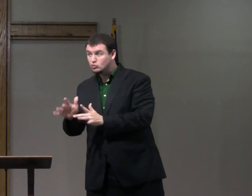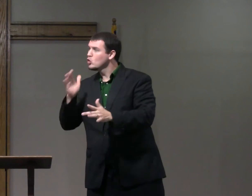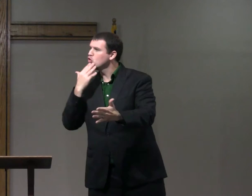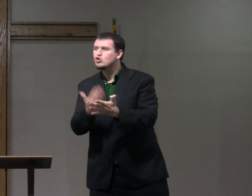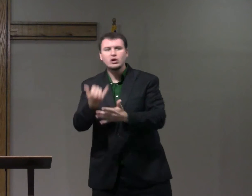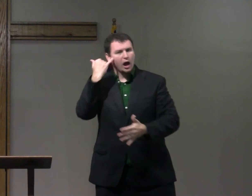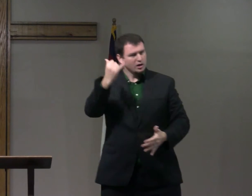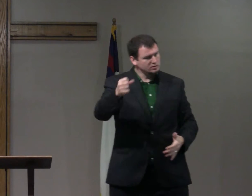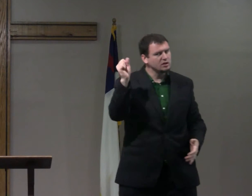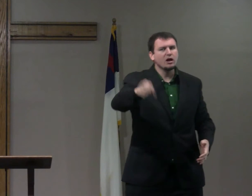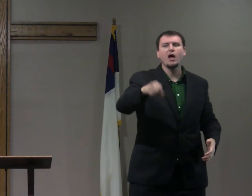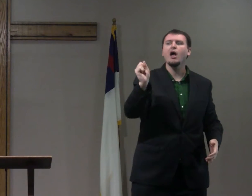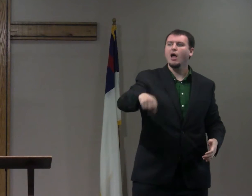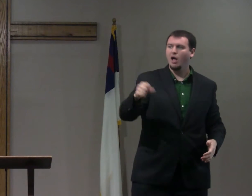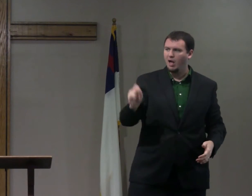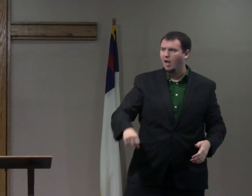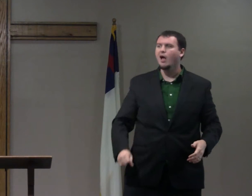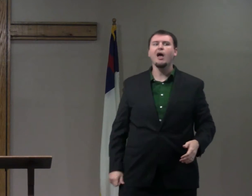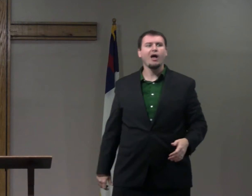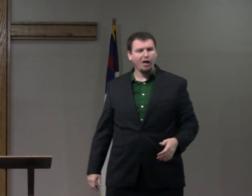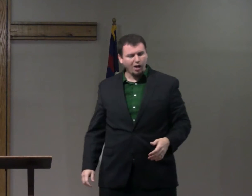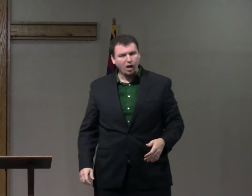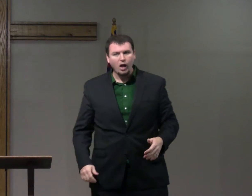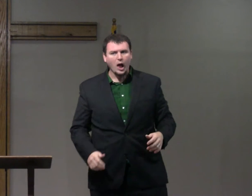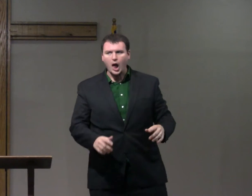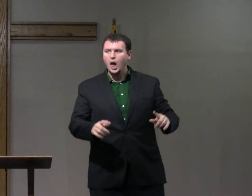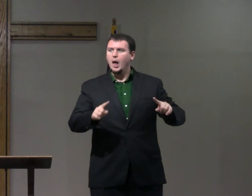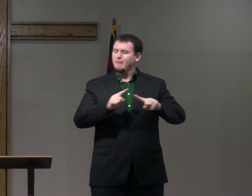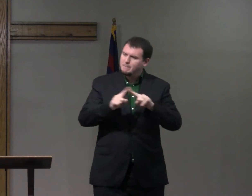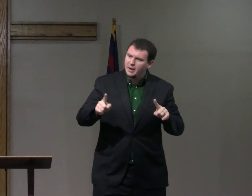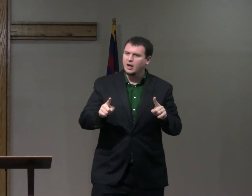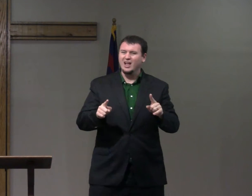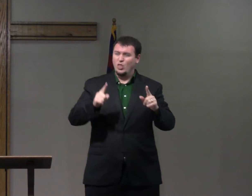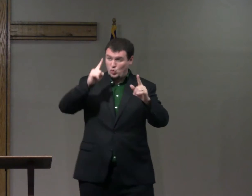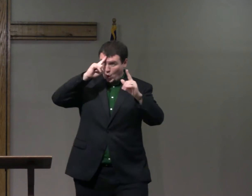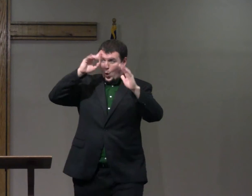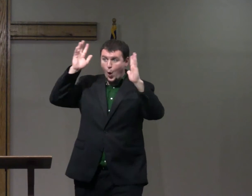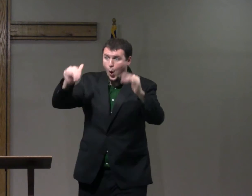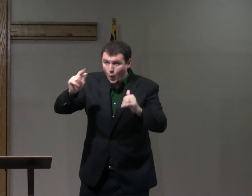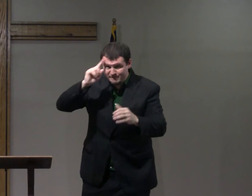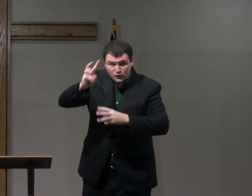Maybe medication could be given and Jesus could be given at the same time. Yeah, that's a good idea.